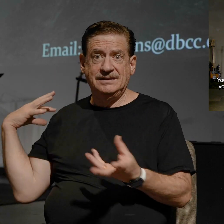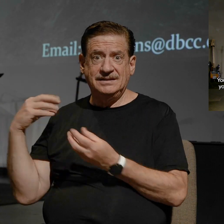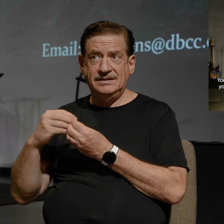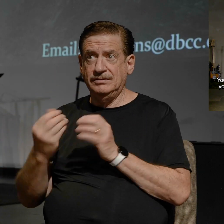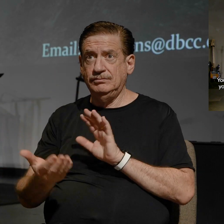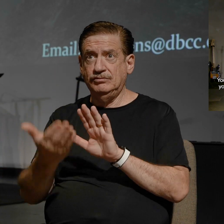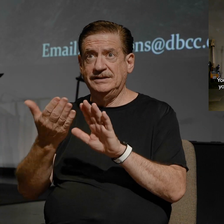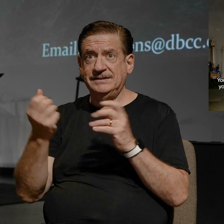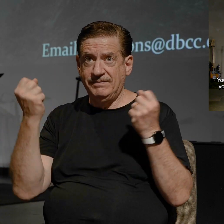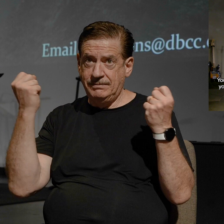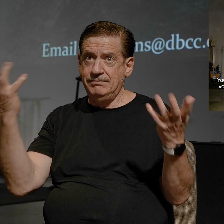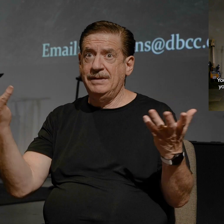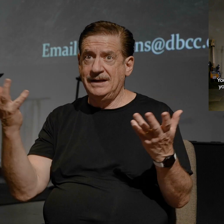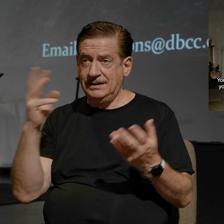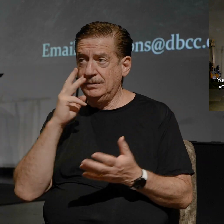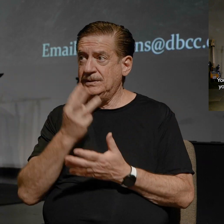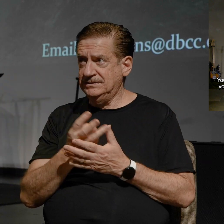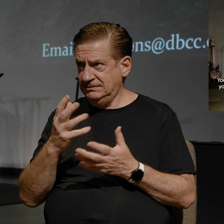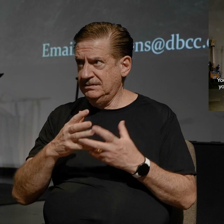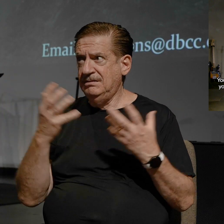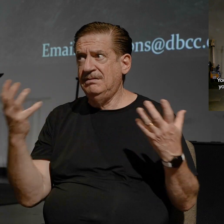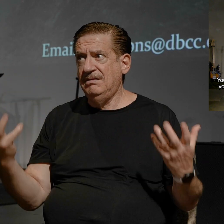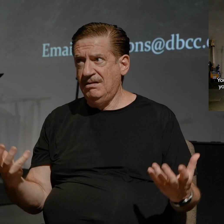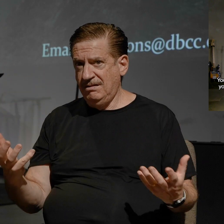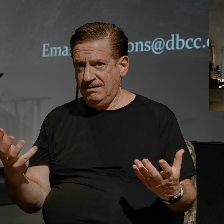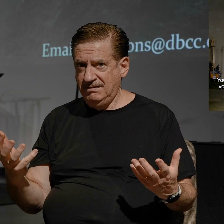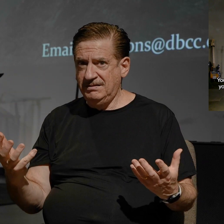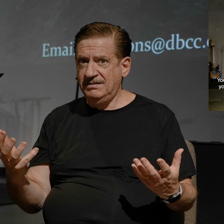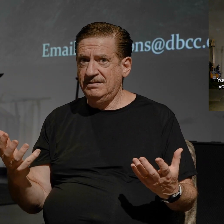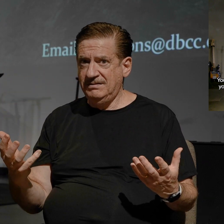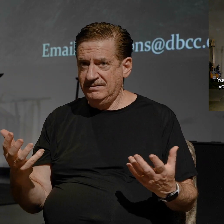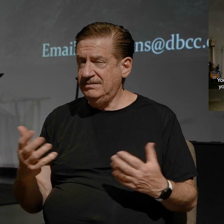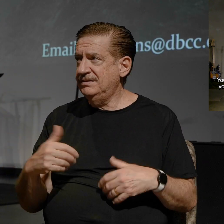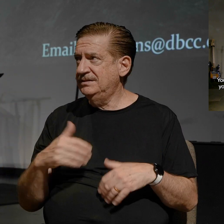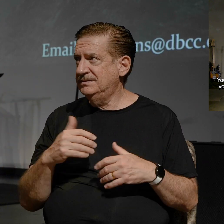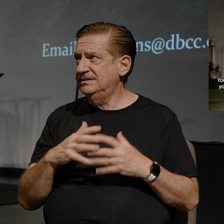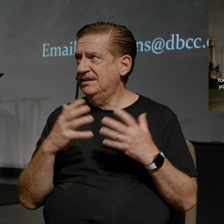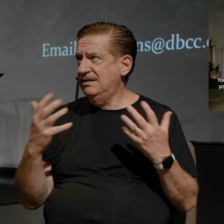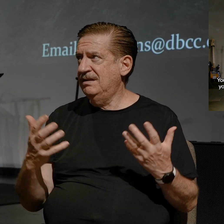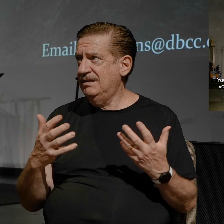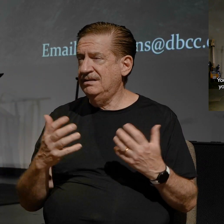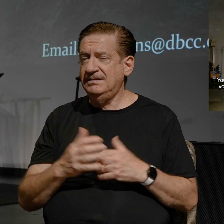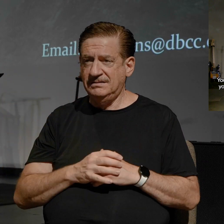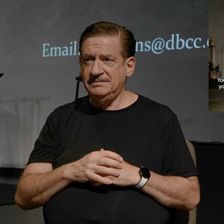witnesses, that's a lot of stuff. It's a lot of stuff.